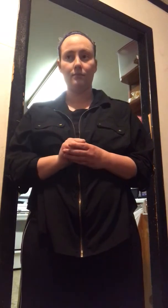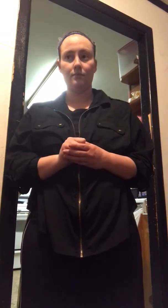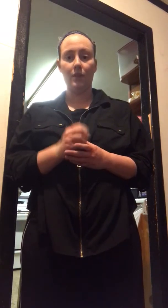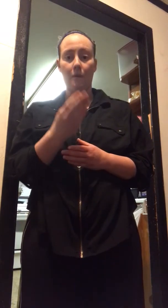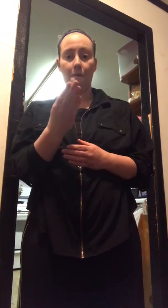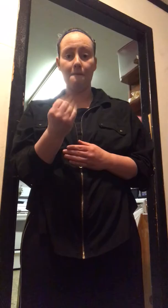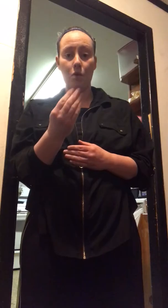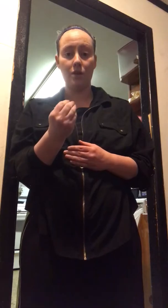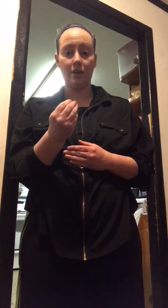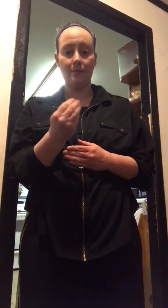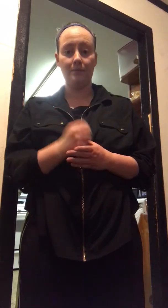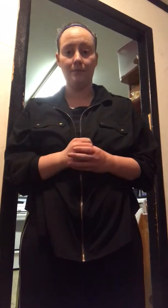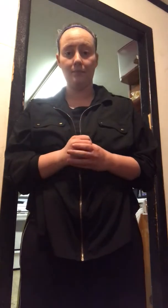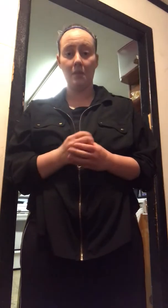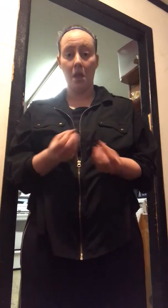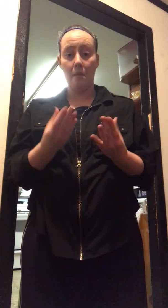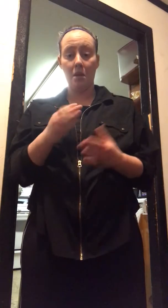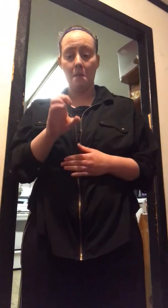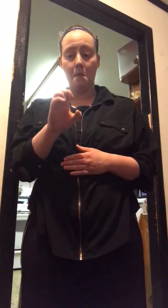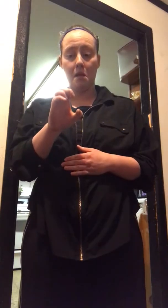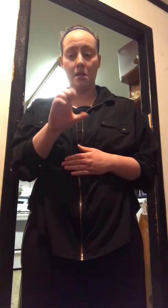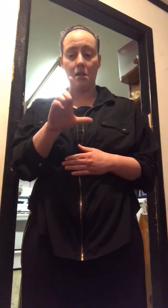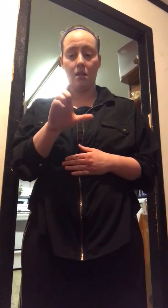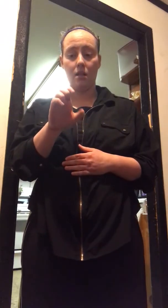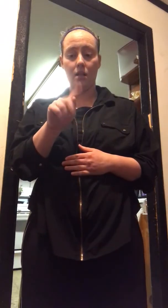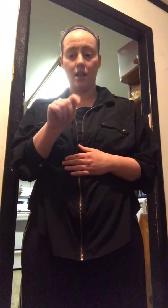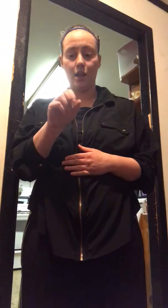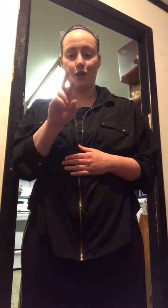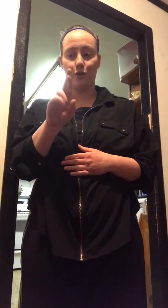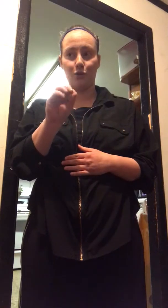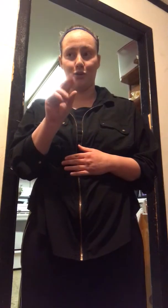14. How many electrons? 13.